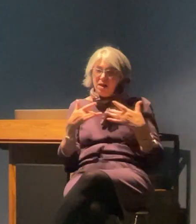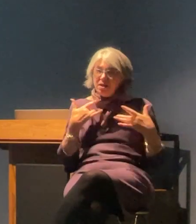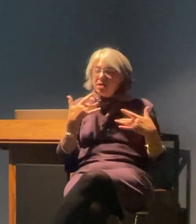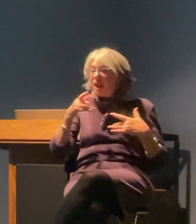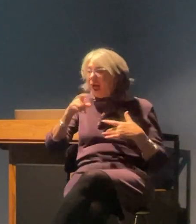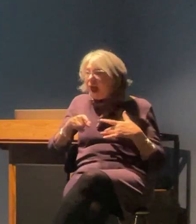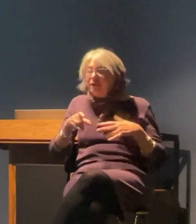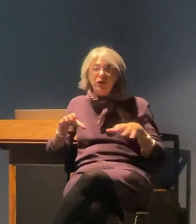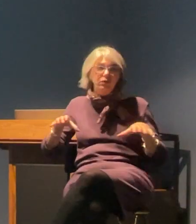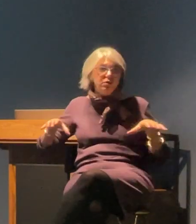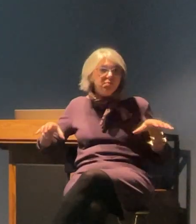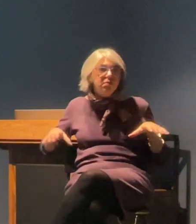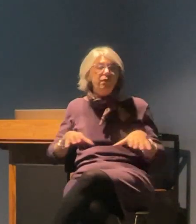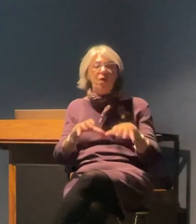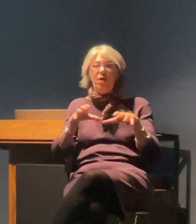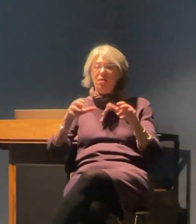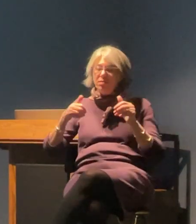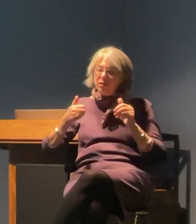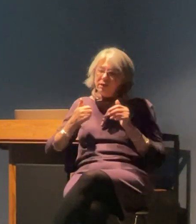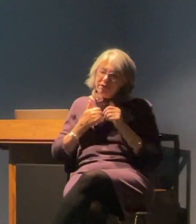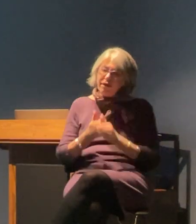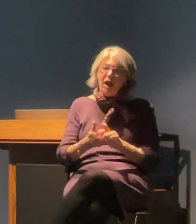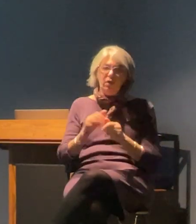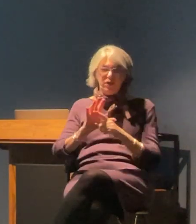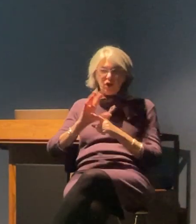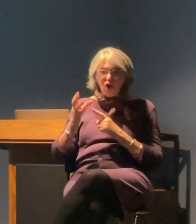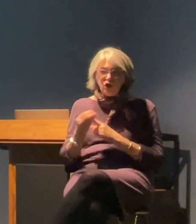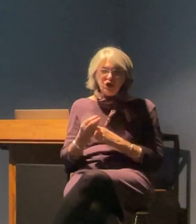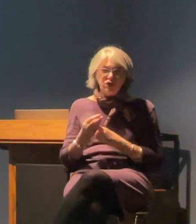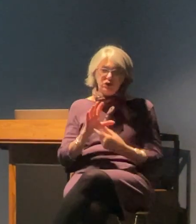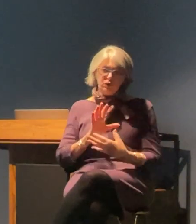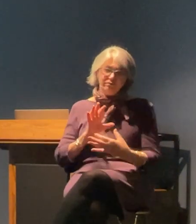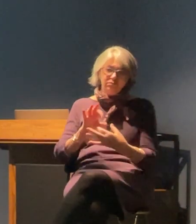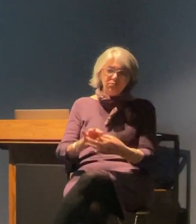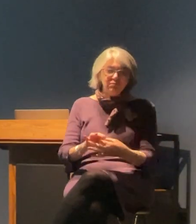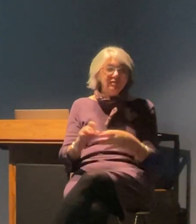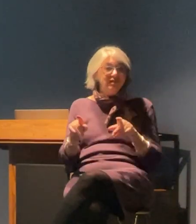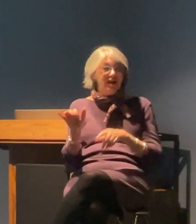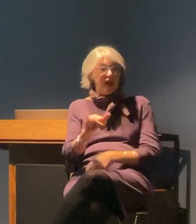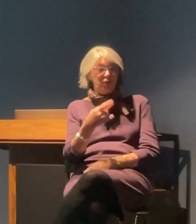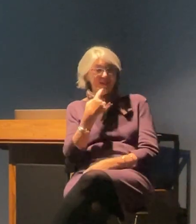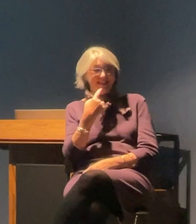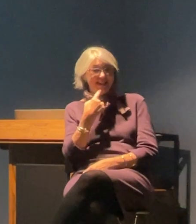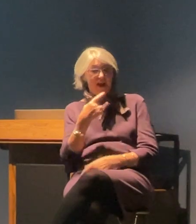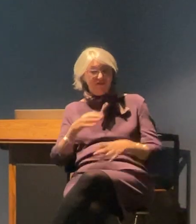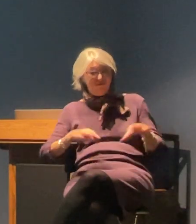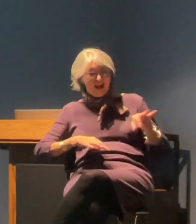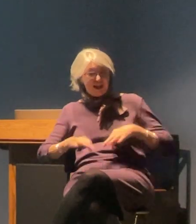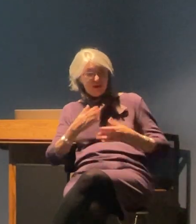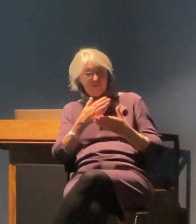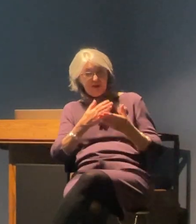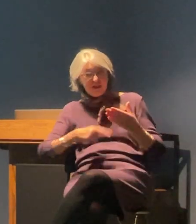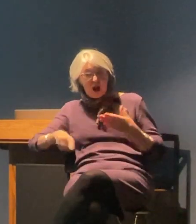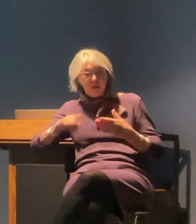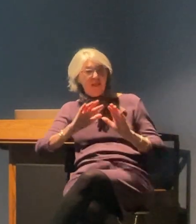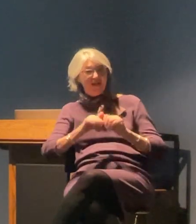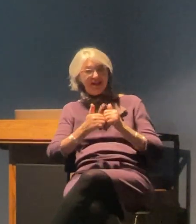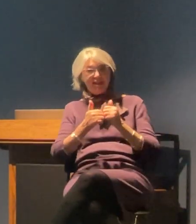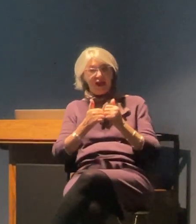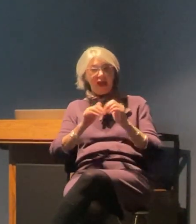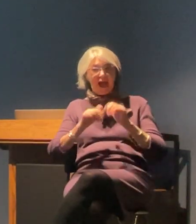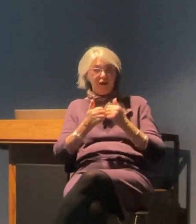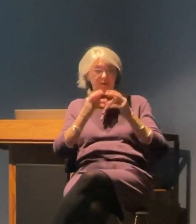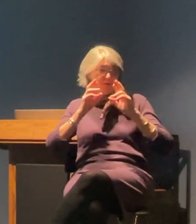To perform, to keep up with this culture. Because again, as we said, fashion for some was a way to respect